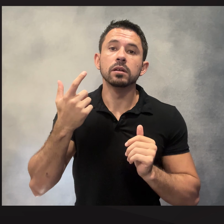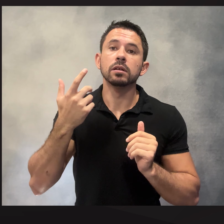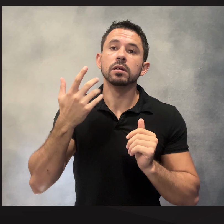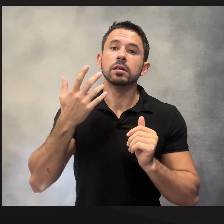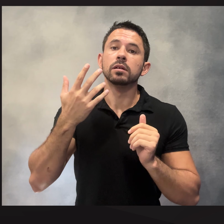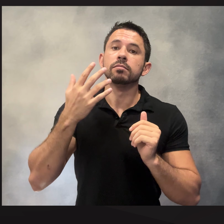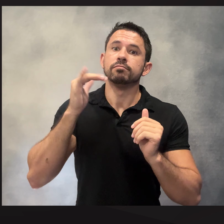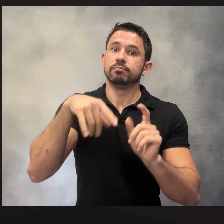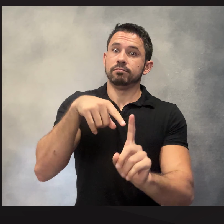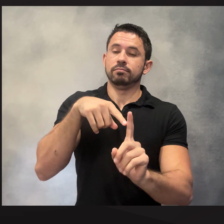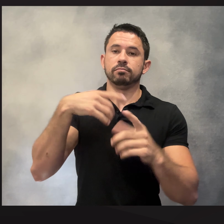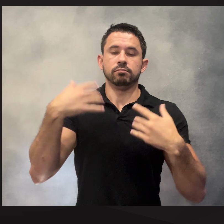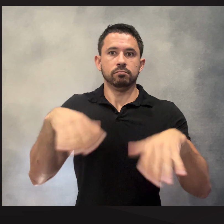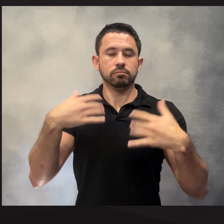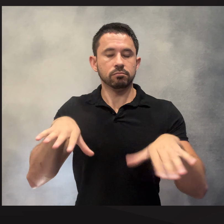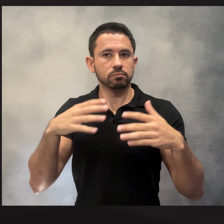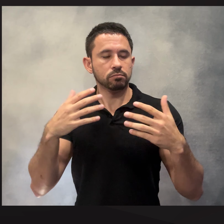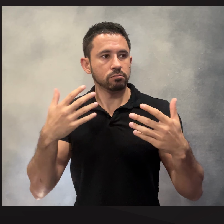revolutionary concept.